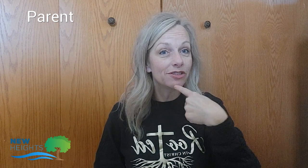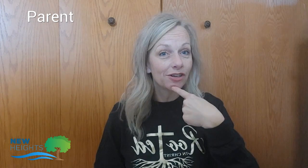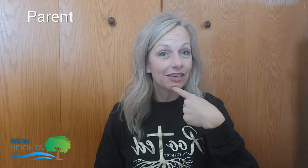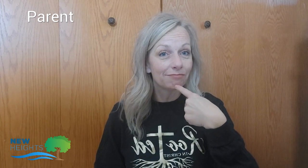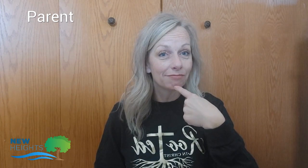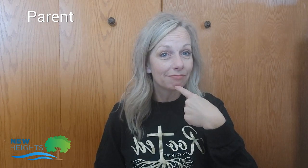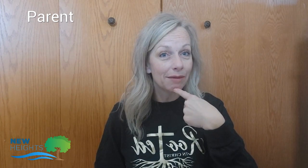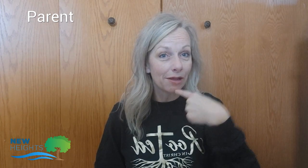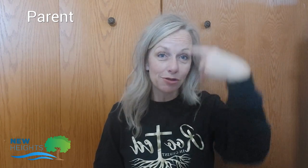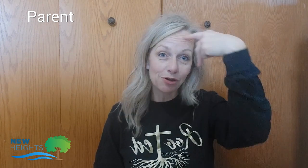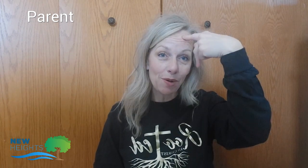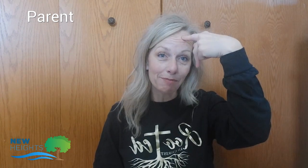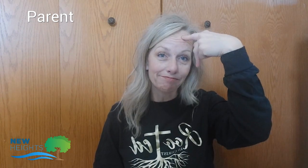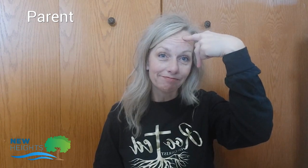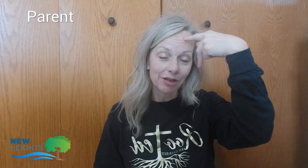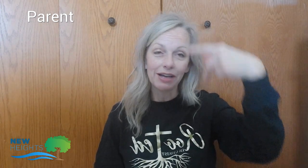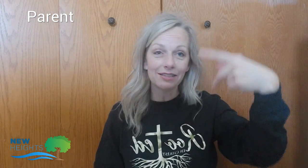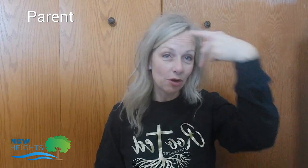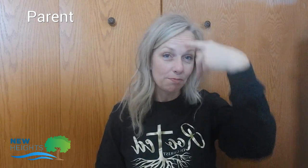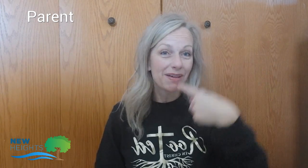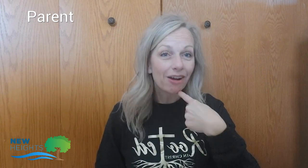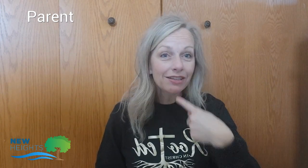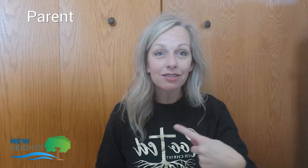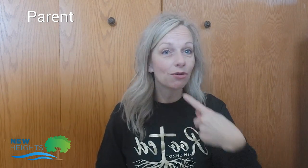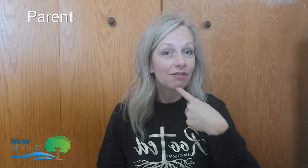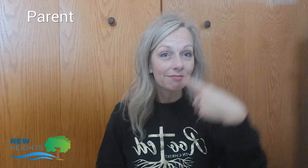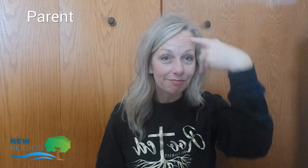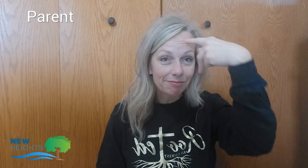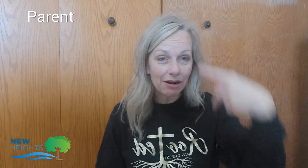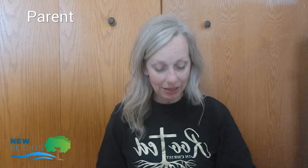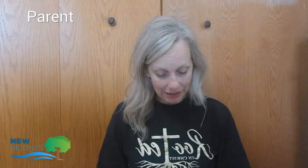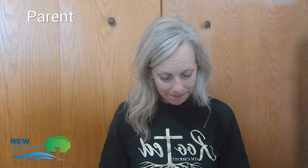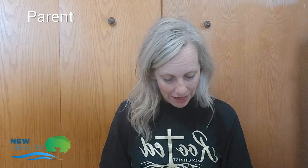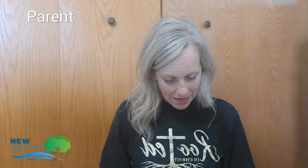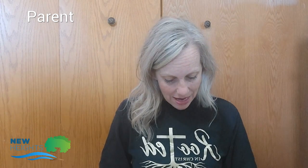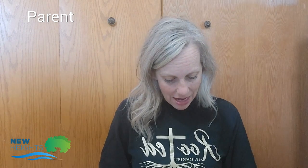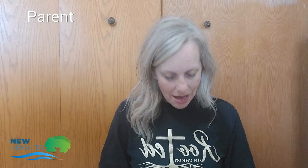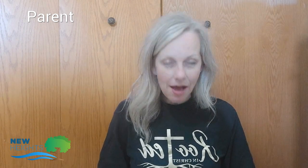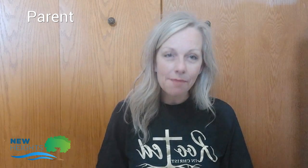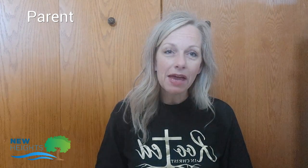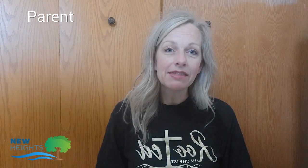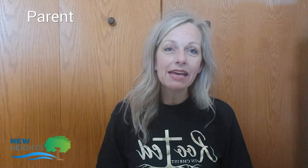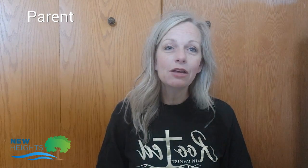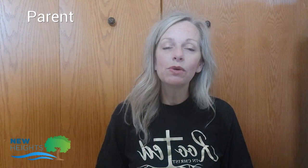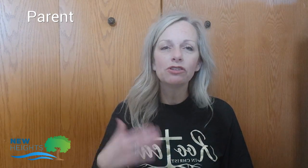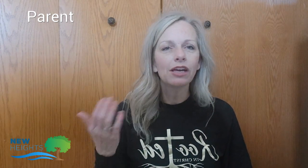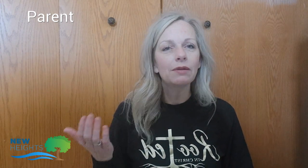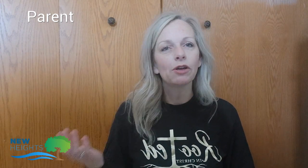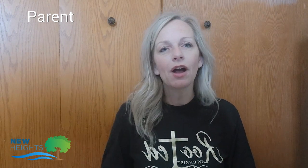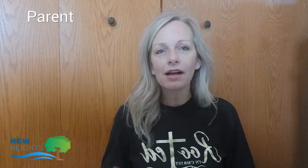start at mother and you go up, all right? So parents or parent. Then when you're talking about your aunts